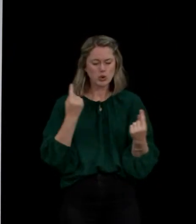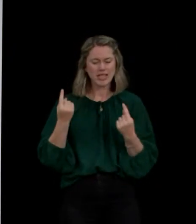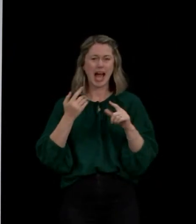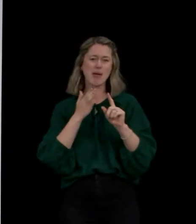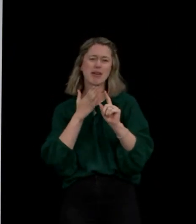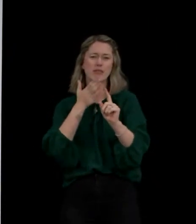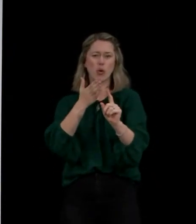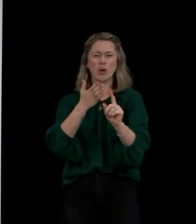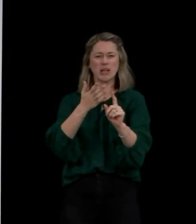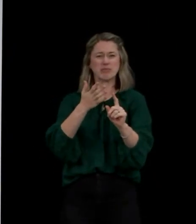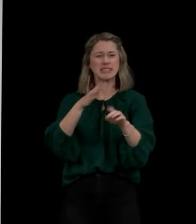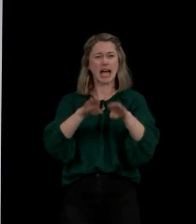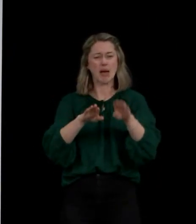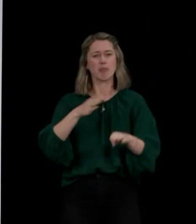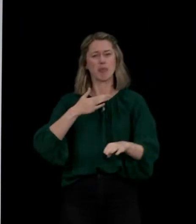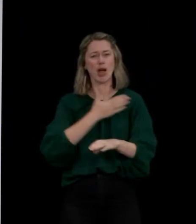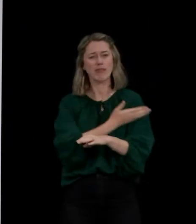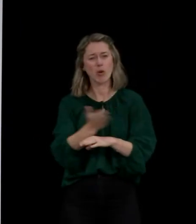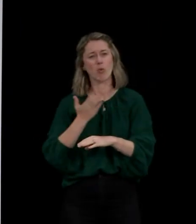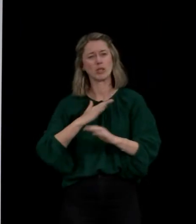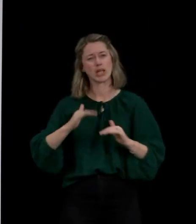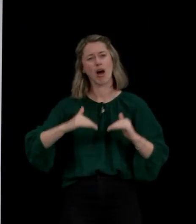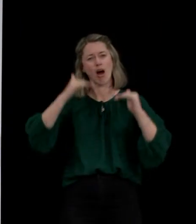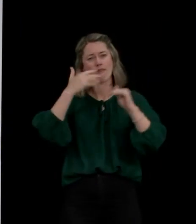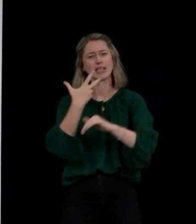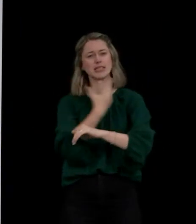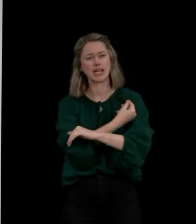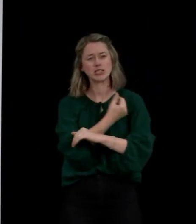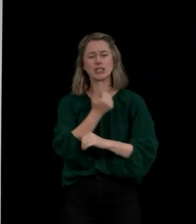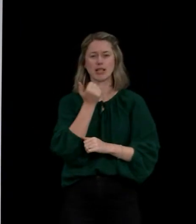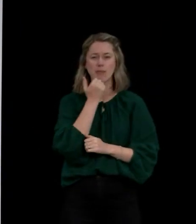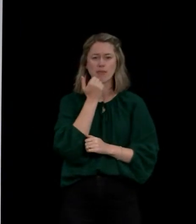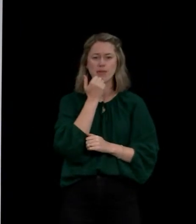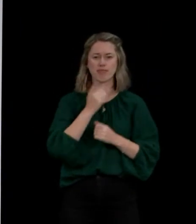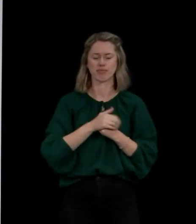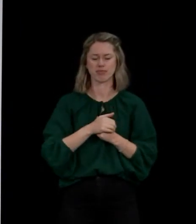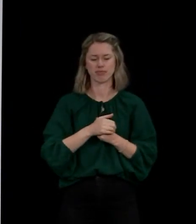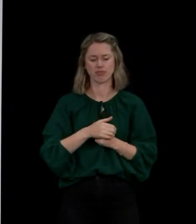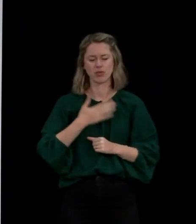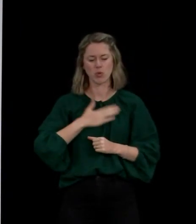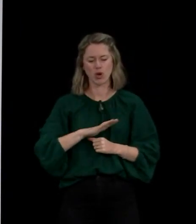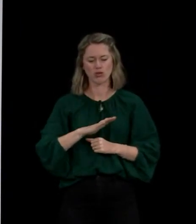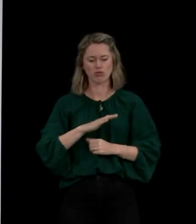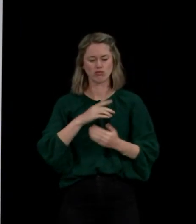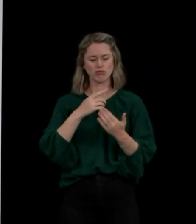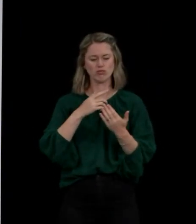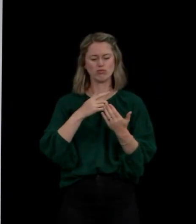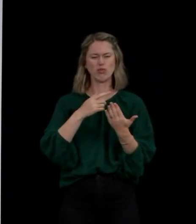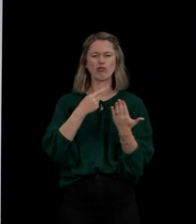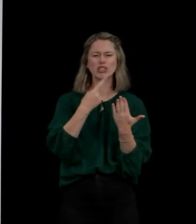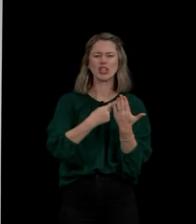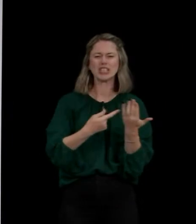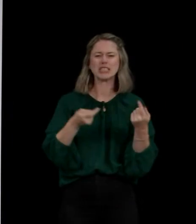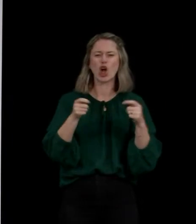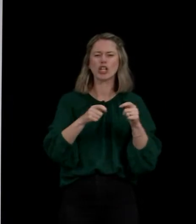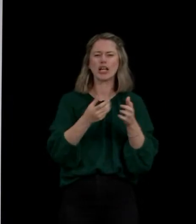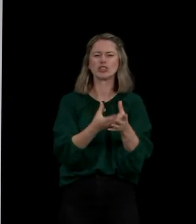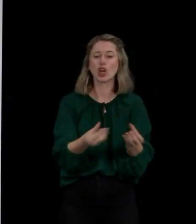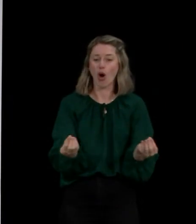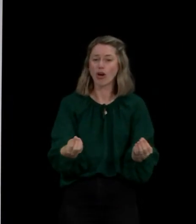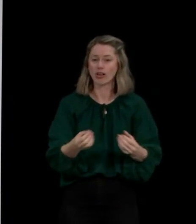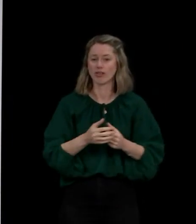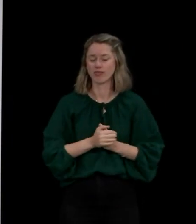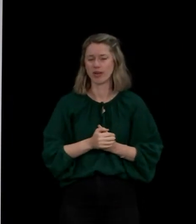still there. Everyone wants high vaccination rates. Everyone wants to have as few restrictions as possible. And